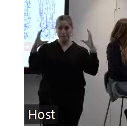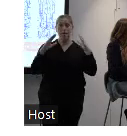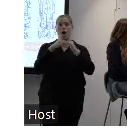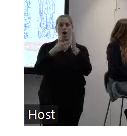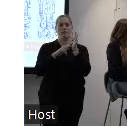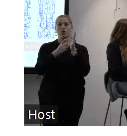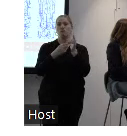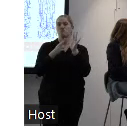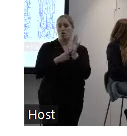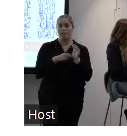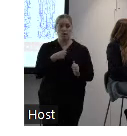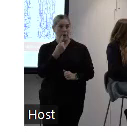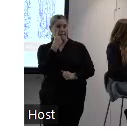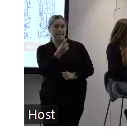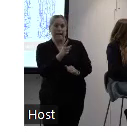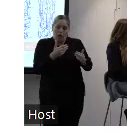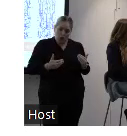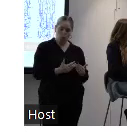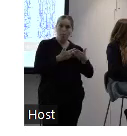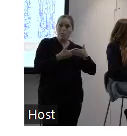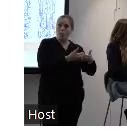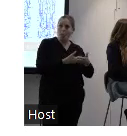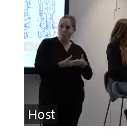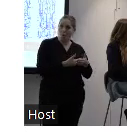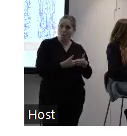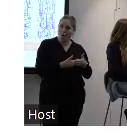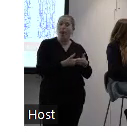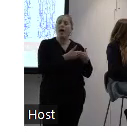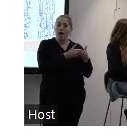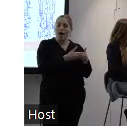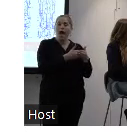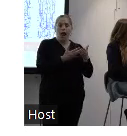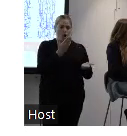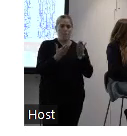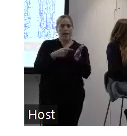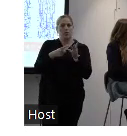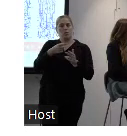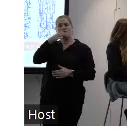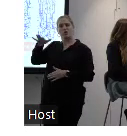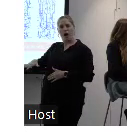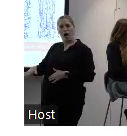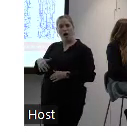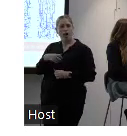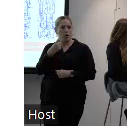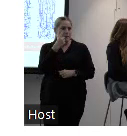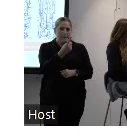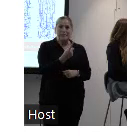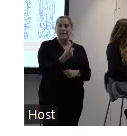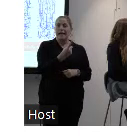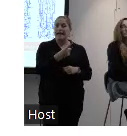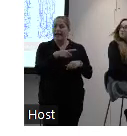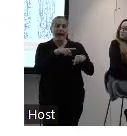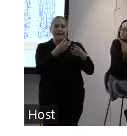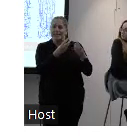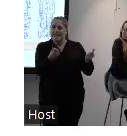and 3-month images, you can see that the neurons are really immature and their processes, their dendrites and axons haven't